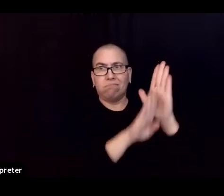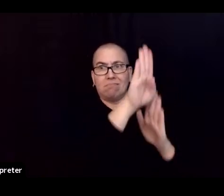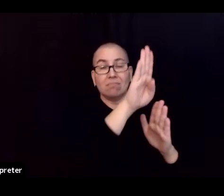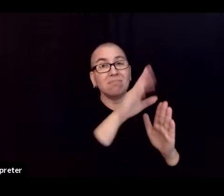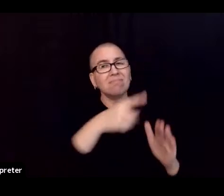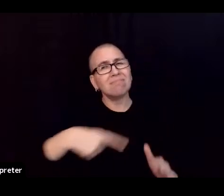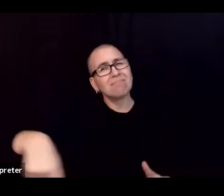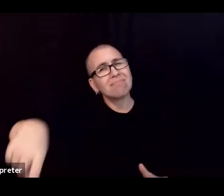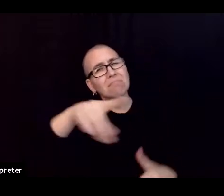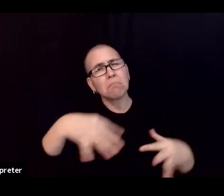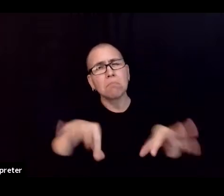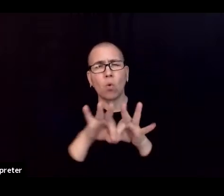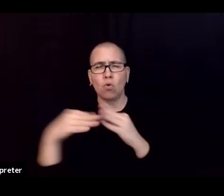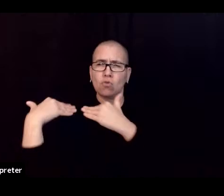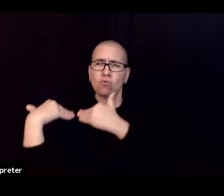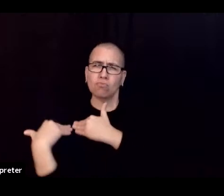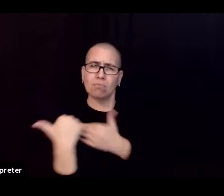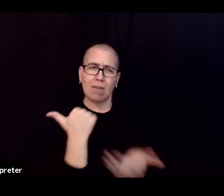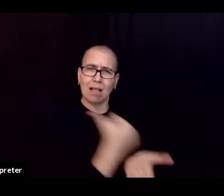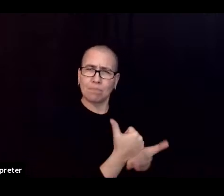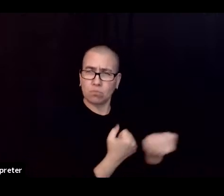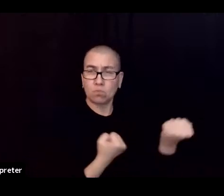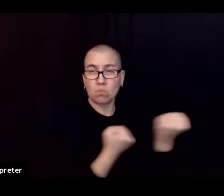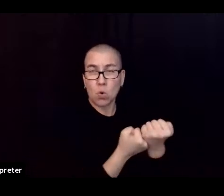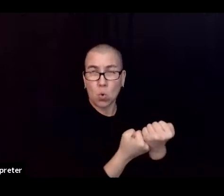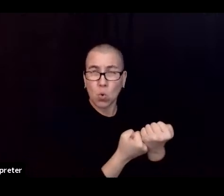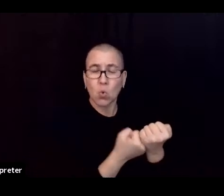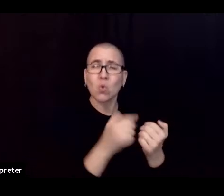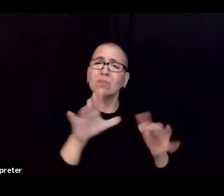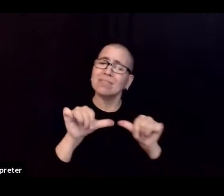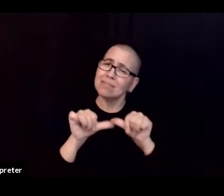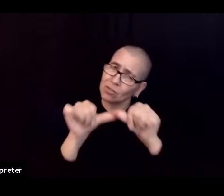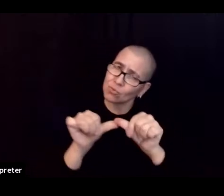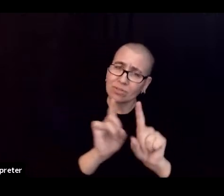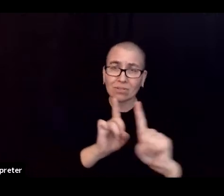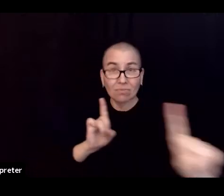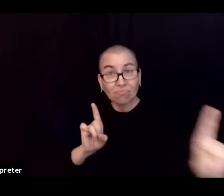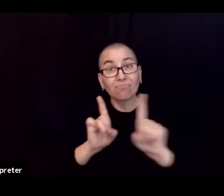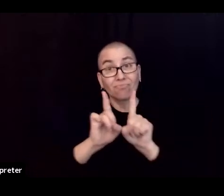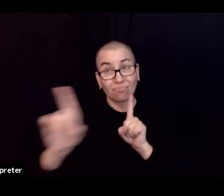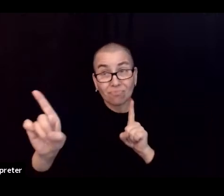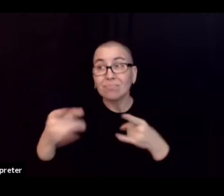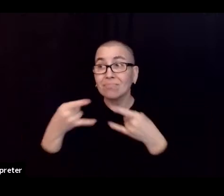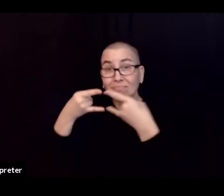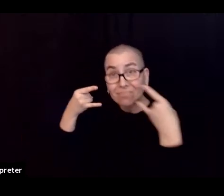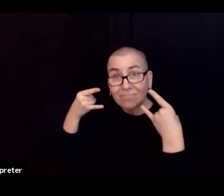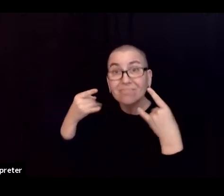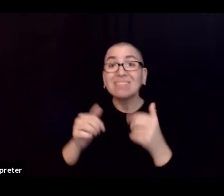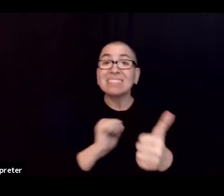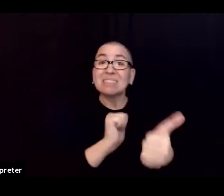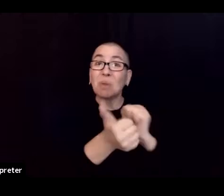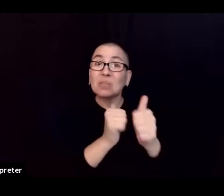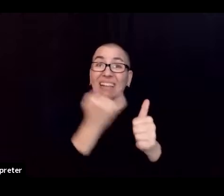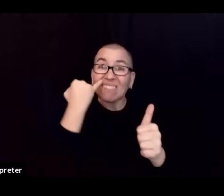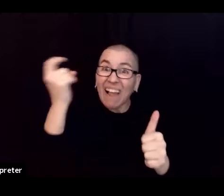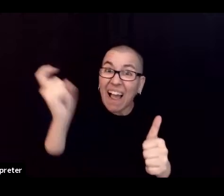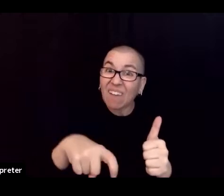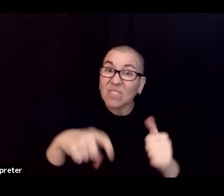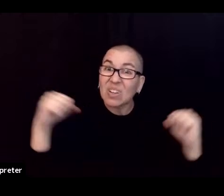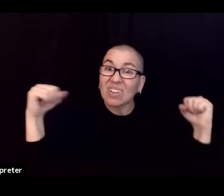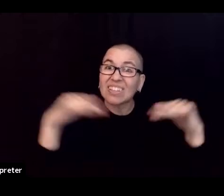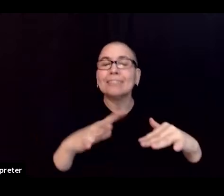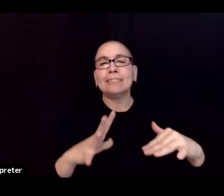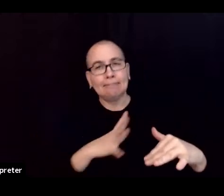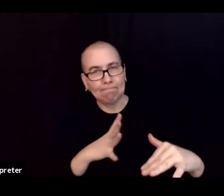with social distancing, masking, avoiding crowds, and staying home when sick, testing can help us slow the spread of